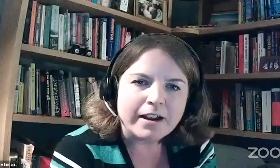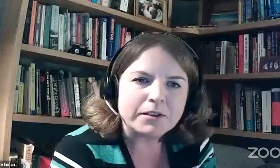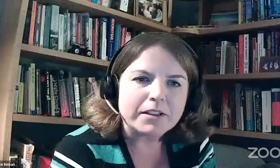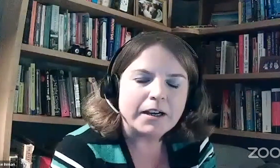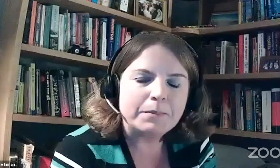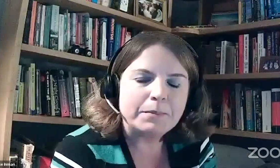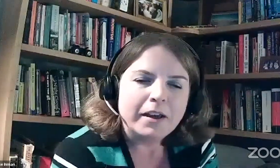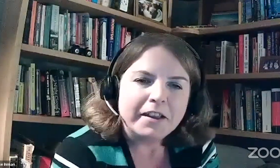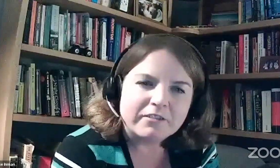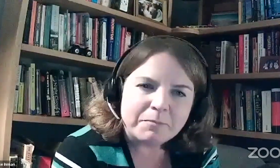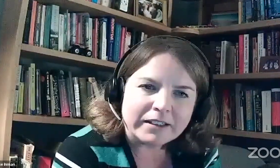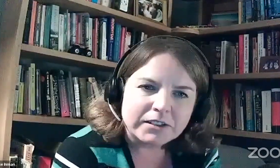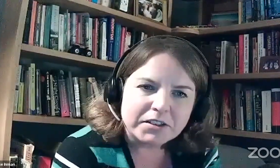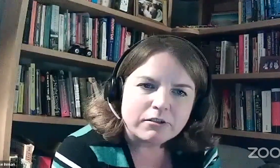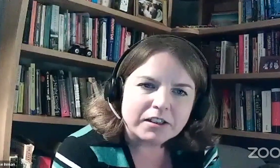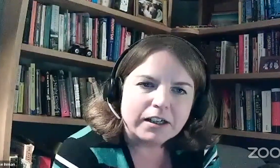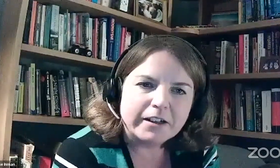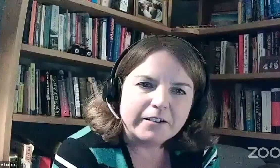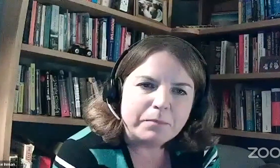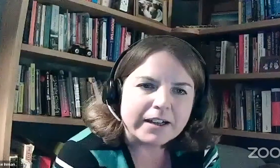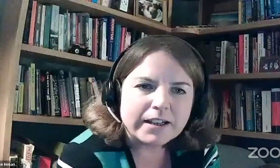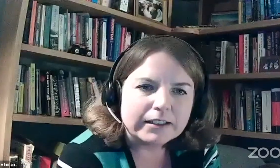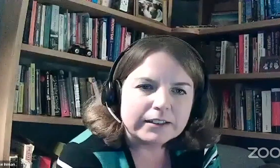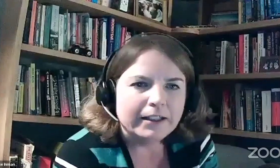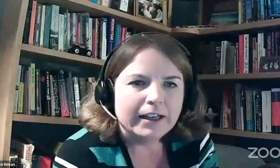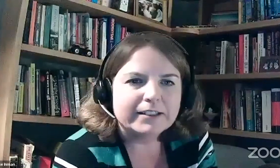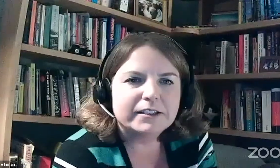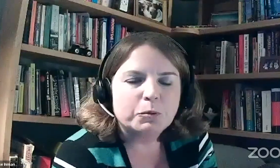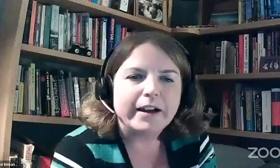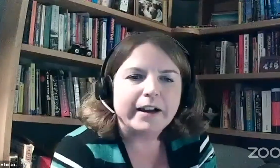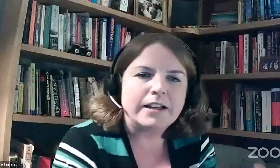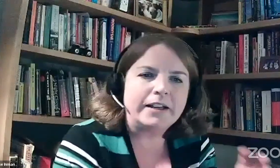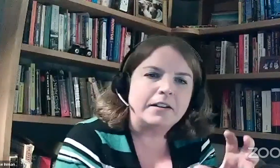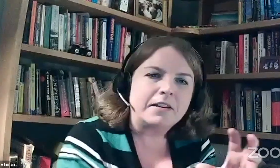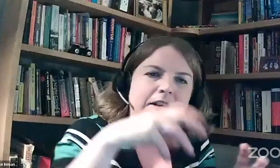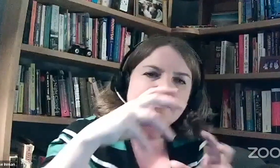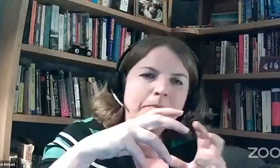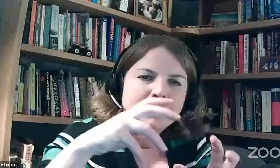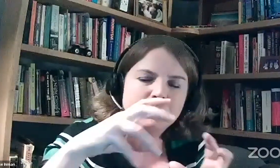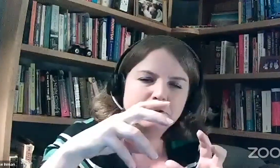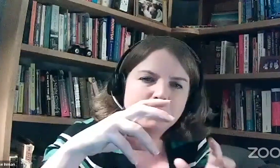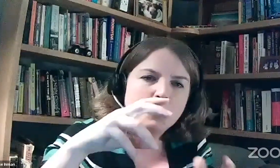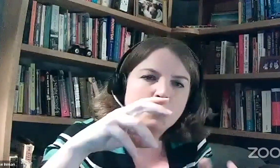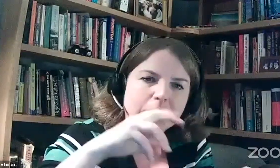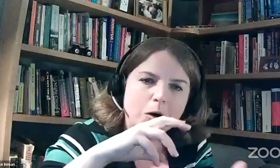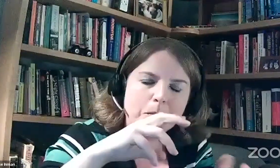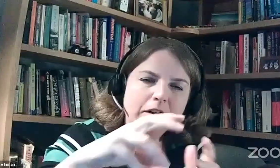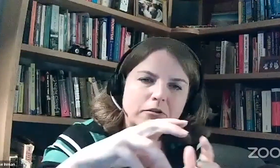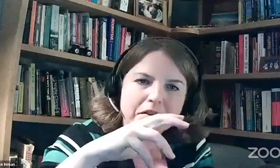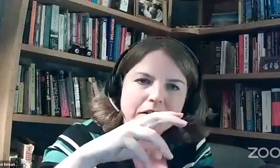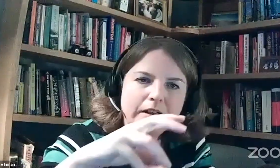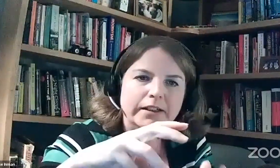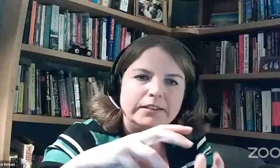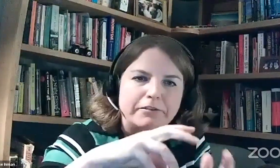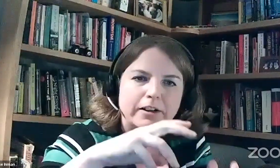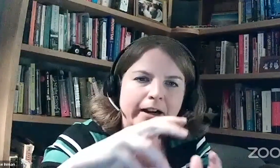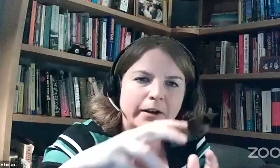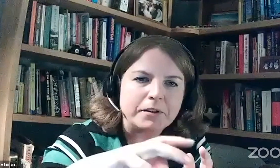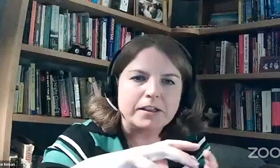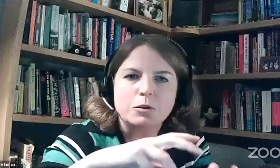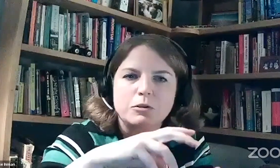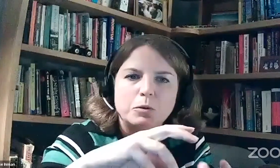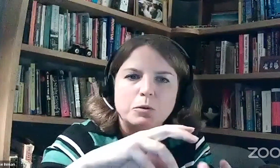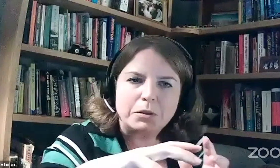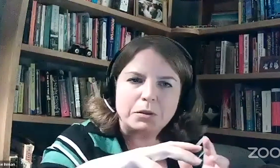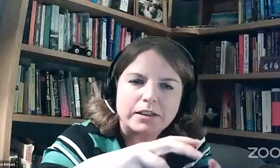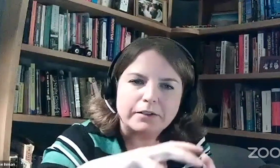was around the grammatical structure of BSL, and to what extent the grammatical forms are common across different